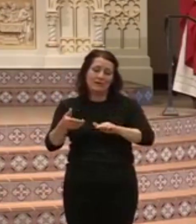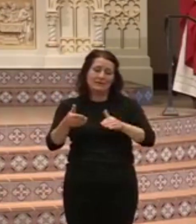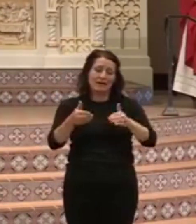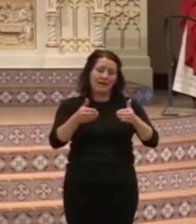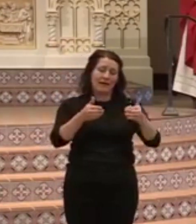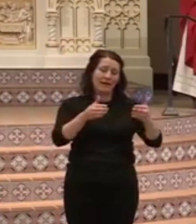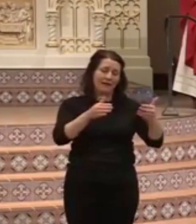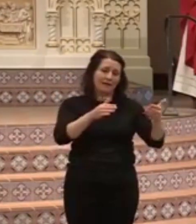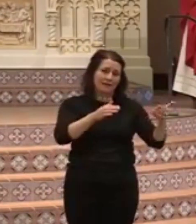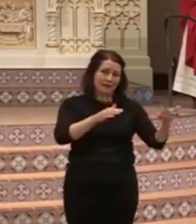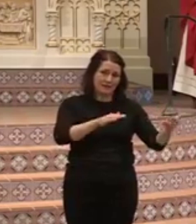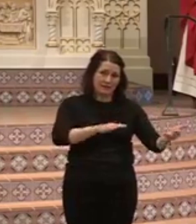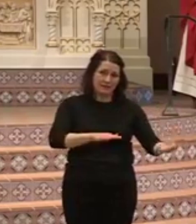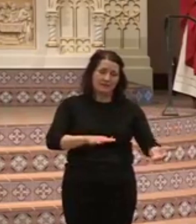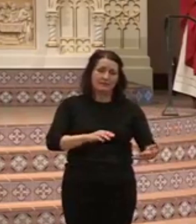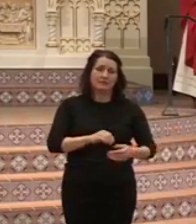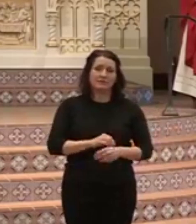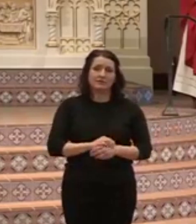dying.